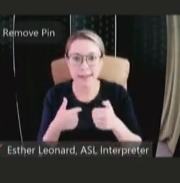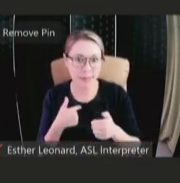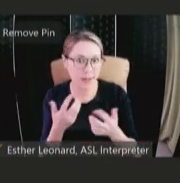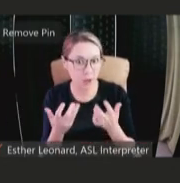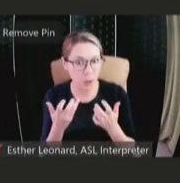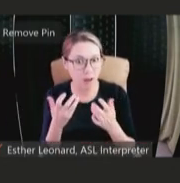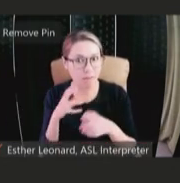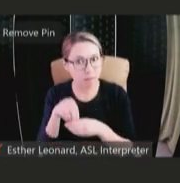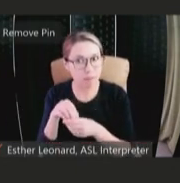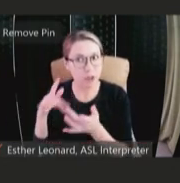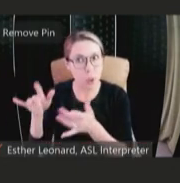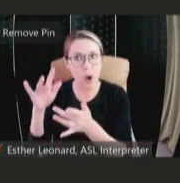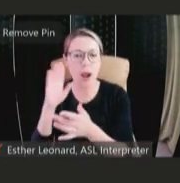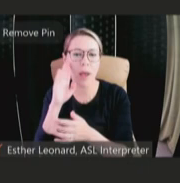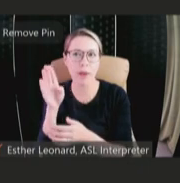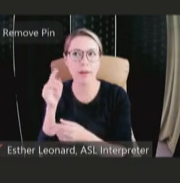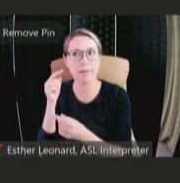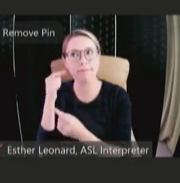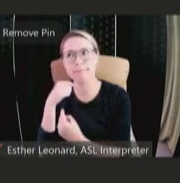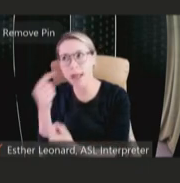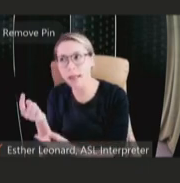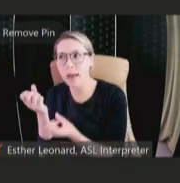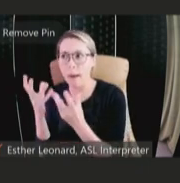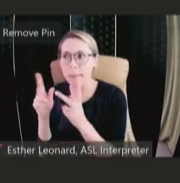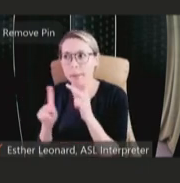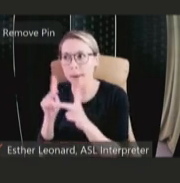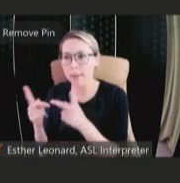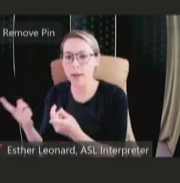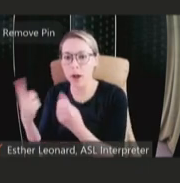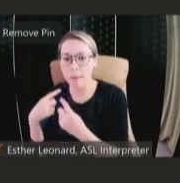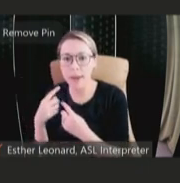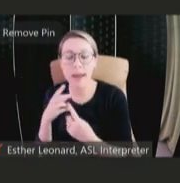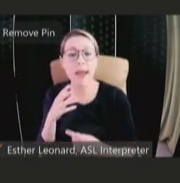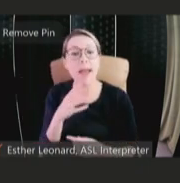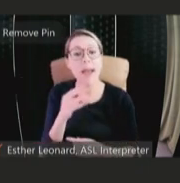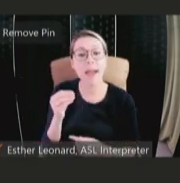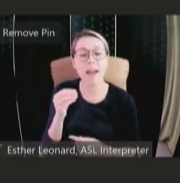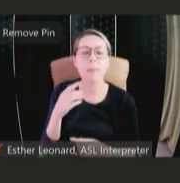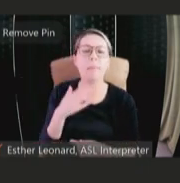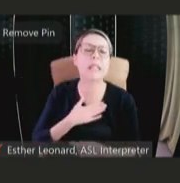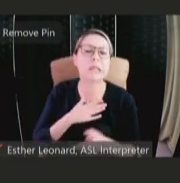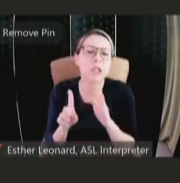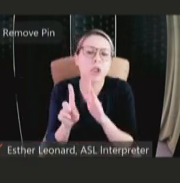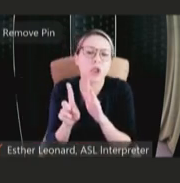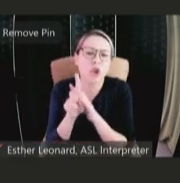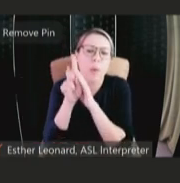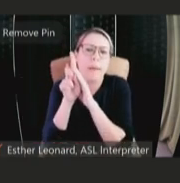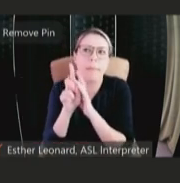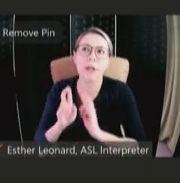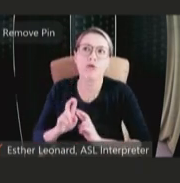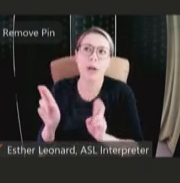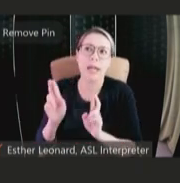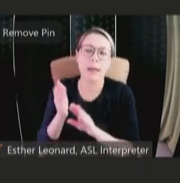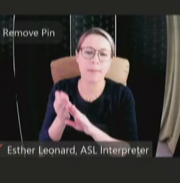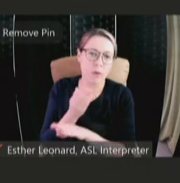so I can give them a head count, and please arrive before noon so that we can kick off right at noon.